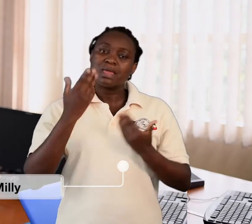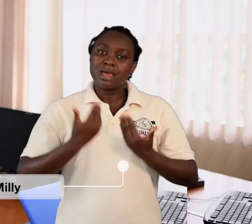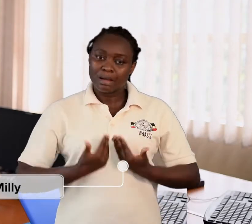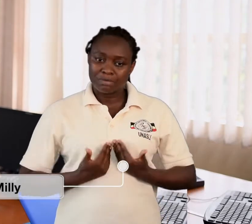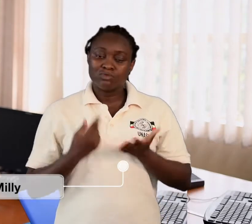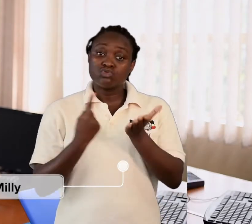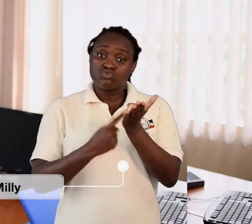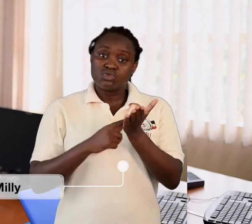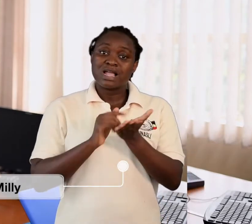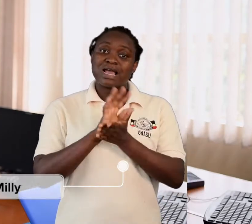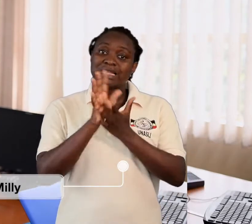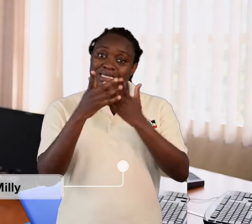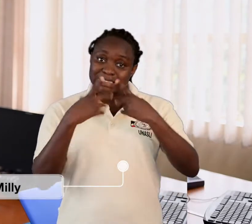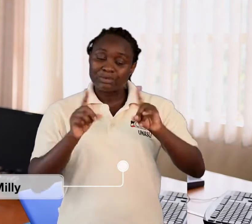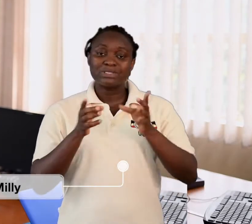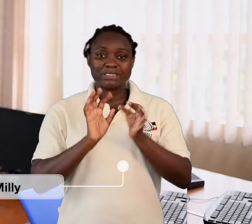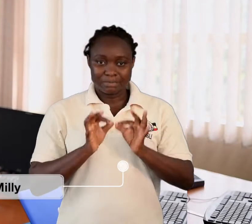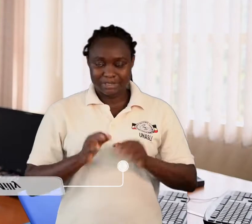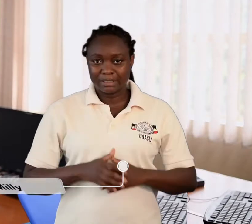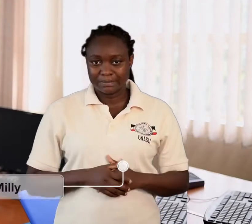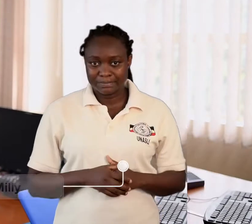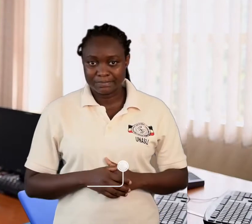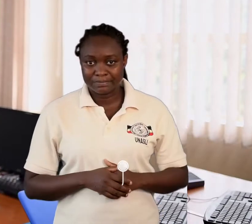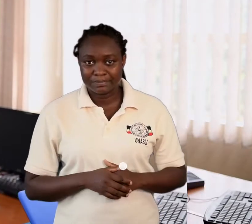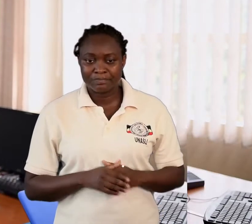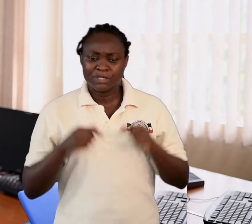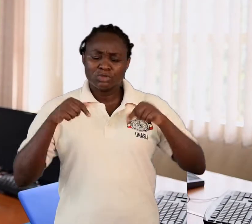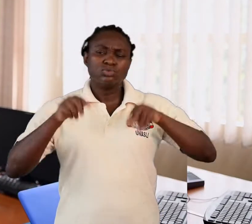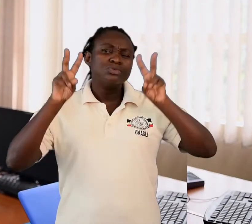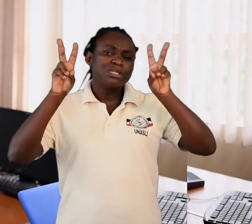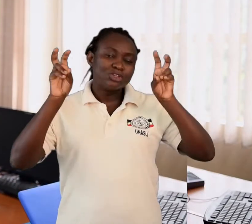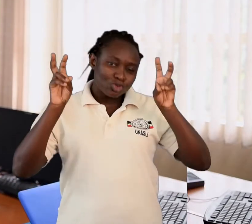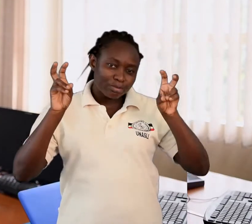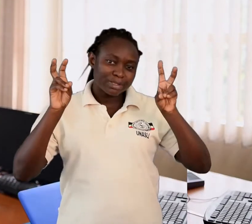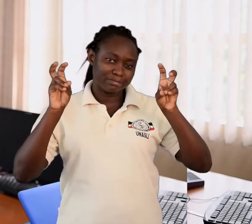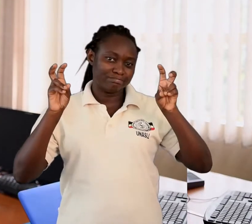from Uganda Sign Language. Our topic today